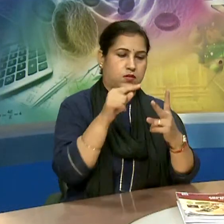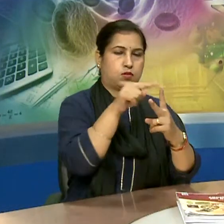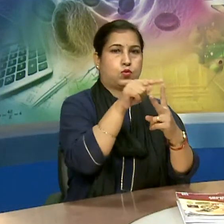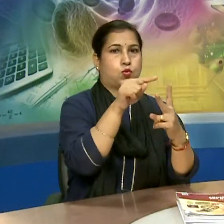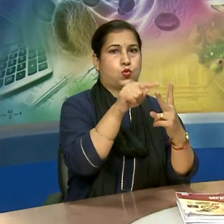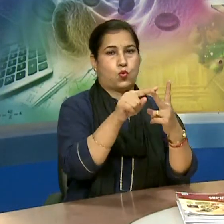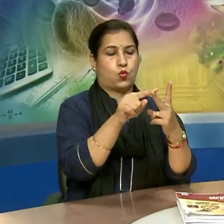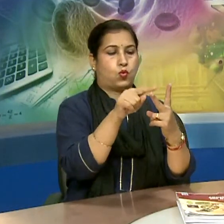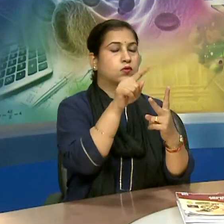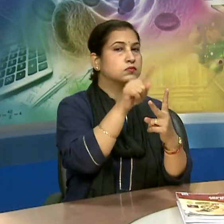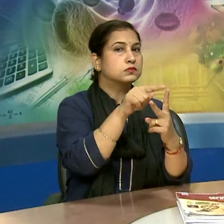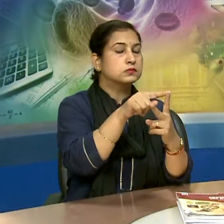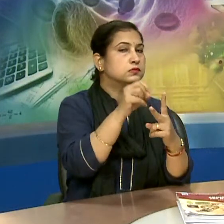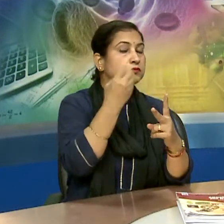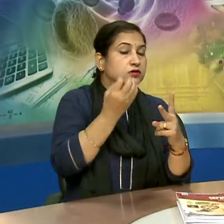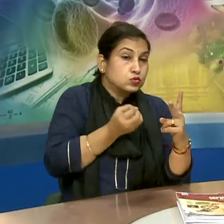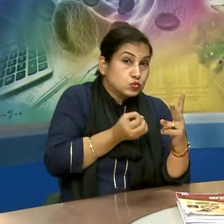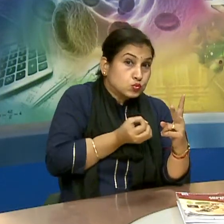Length is the